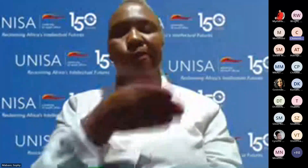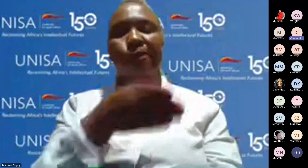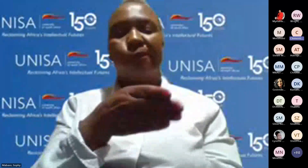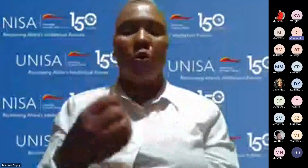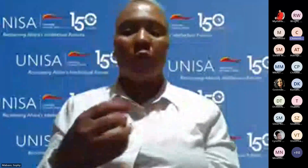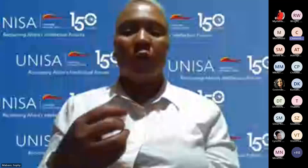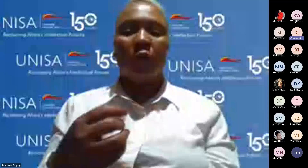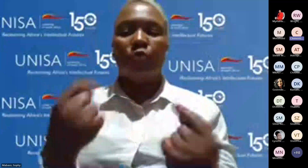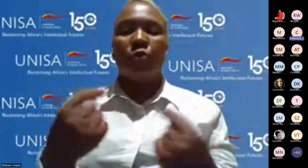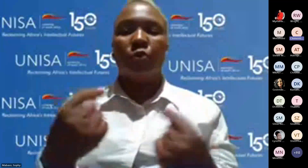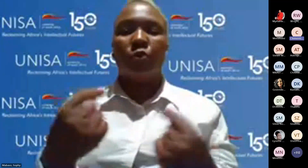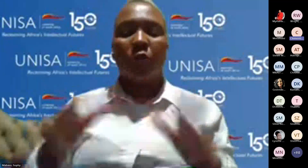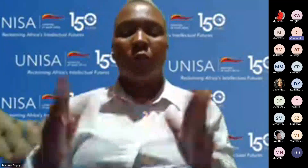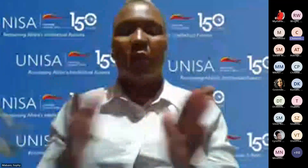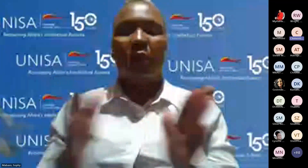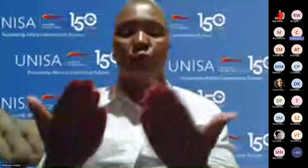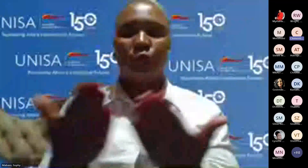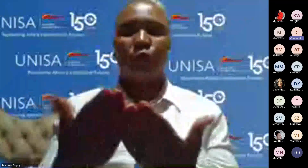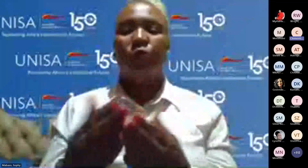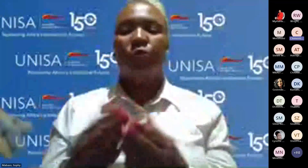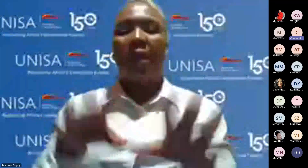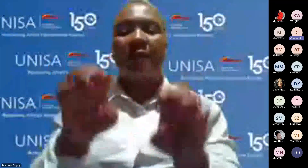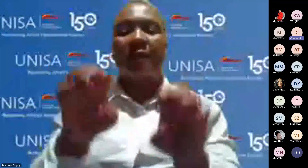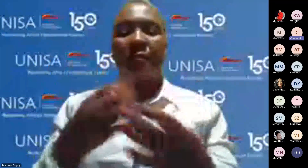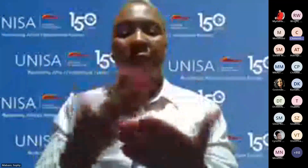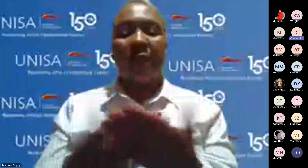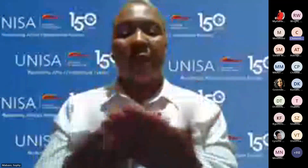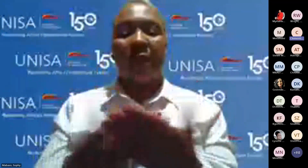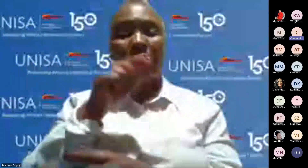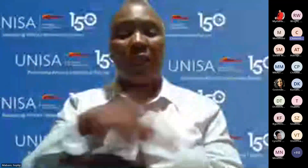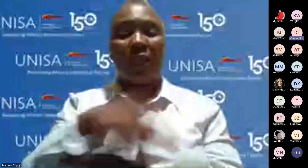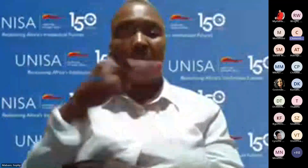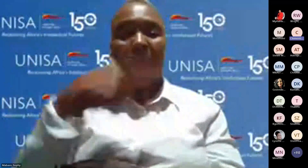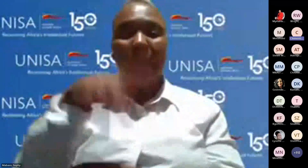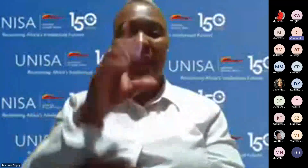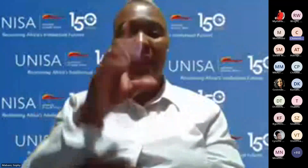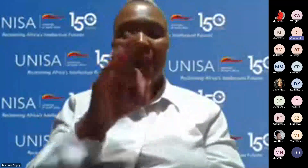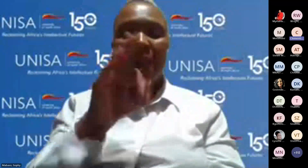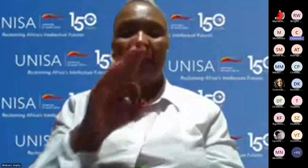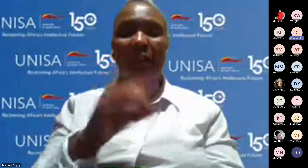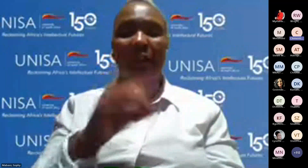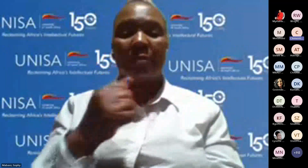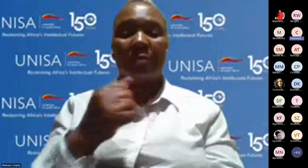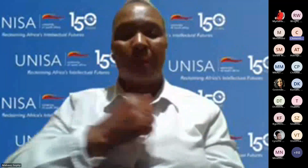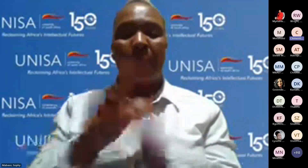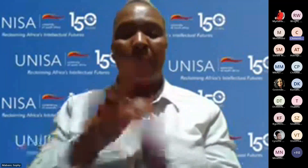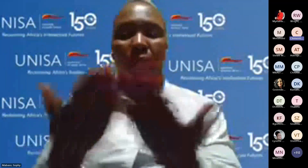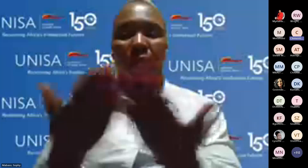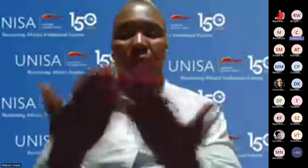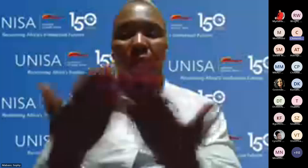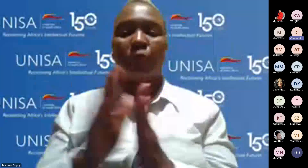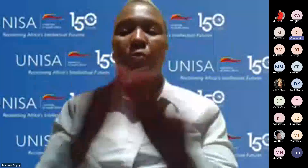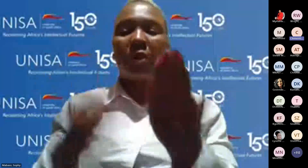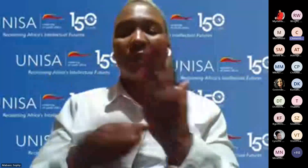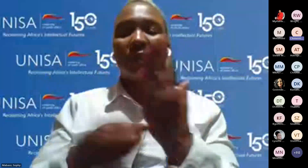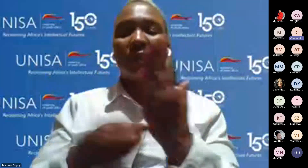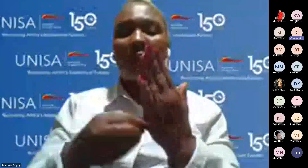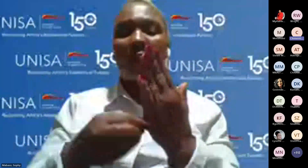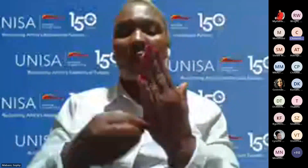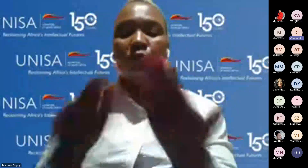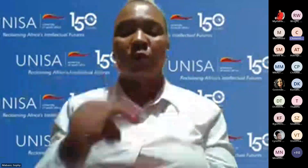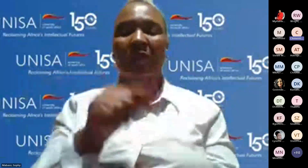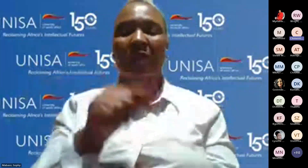book exam, will I be able to, can I use that PDF as my book because it's the prescribed material and it's just